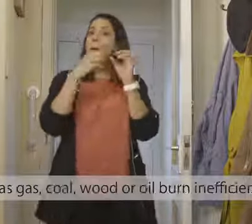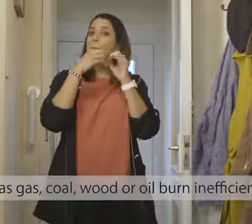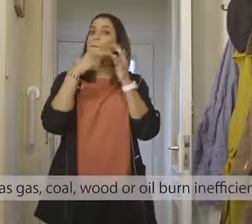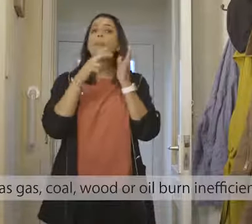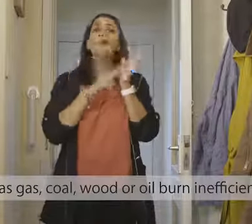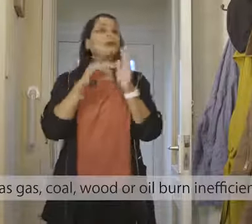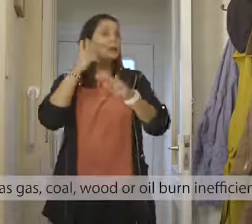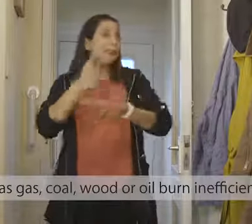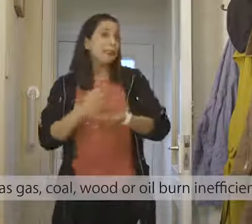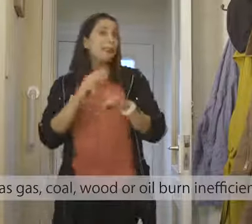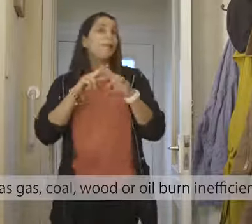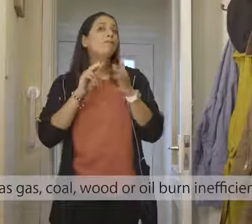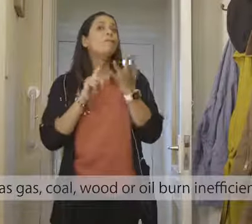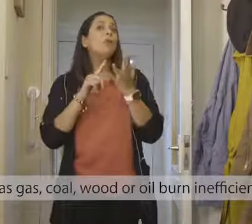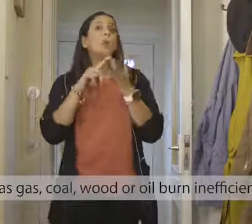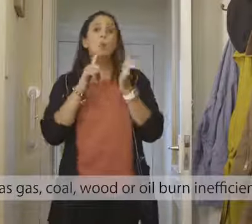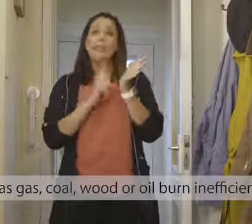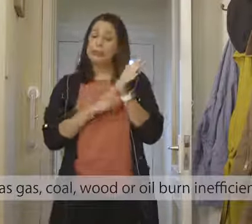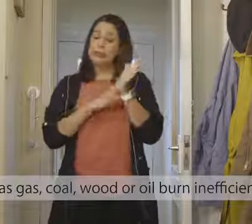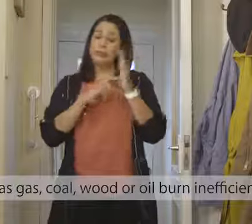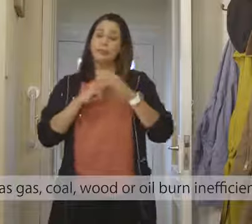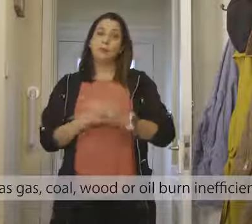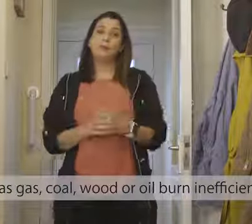coal, wood or oil burn inefficiently.